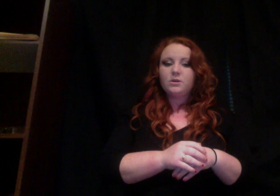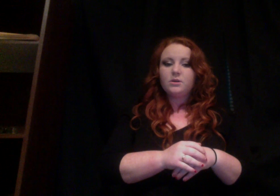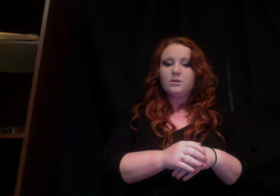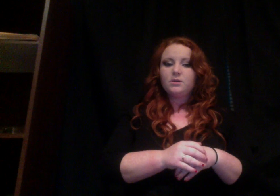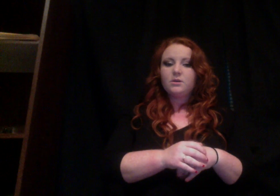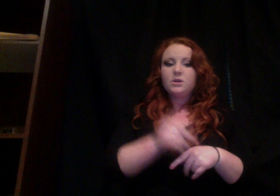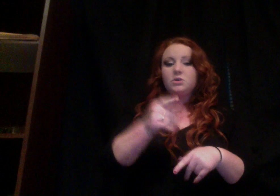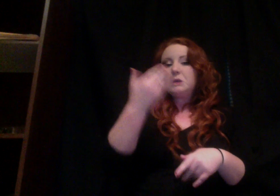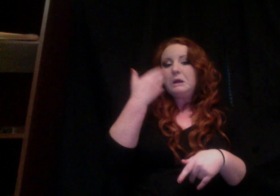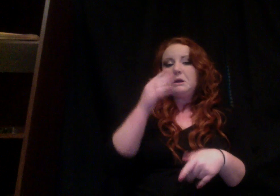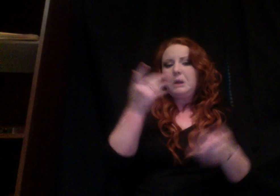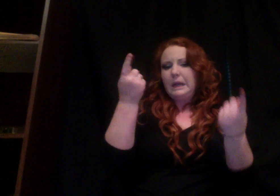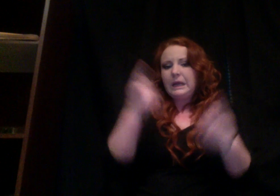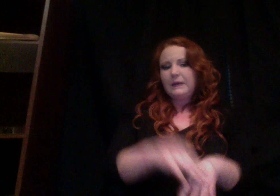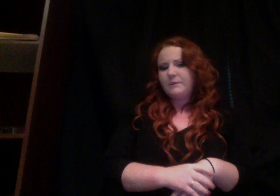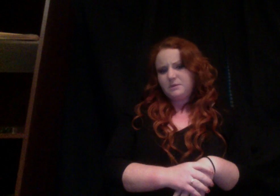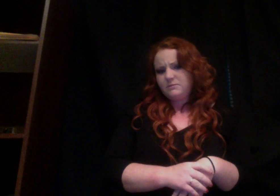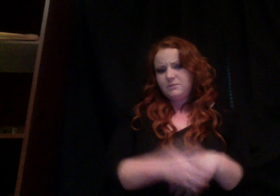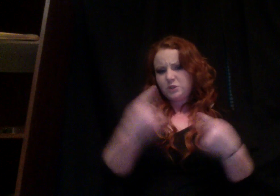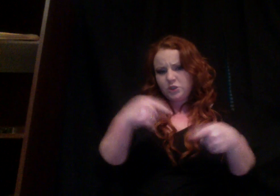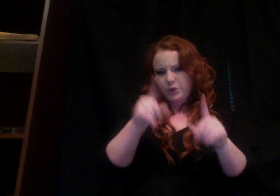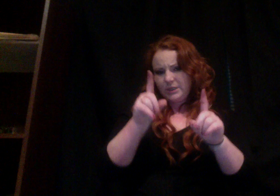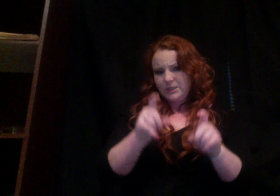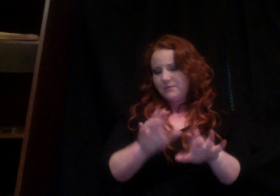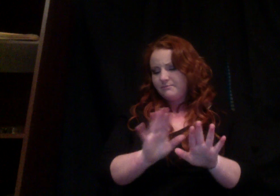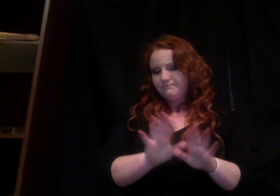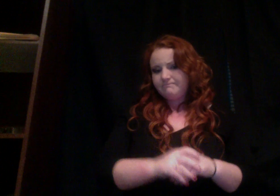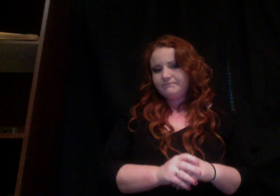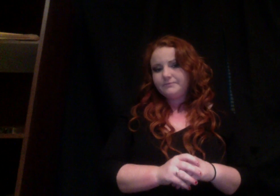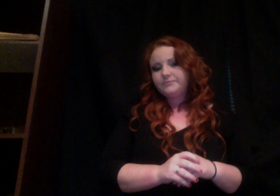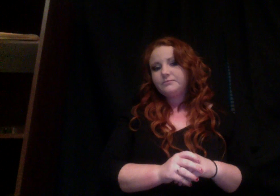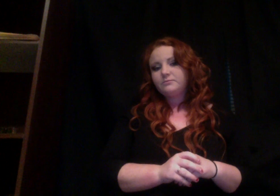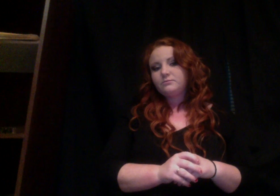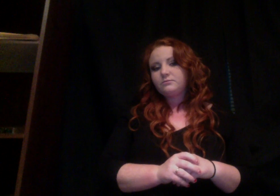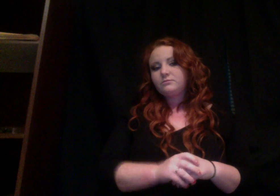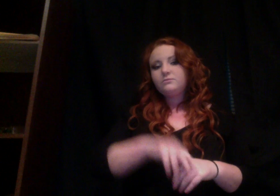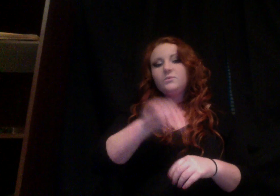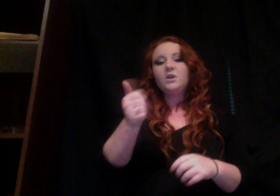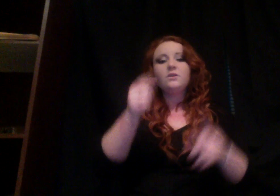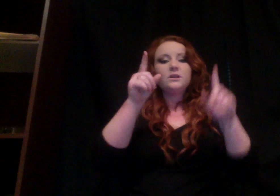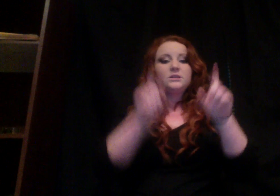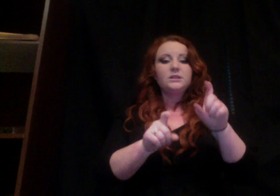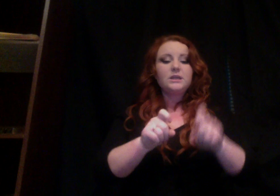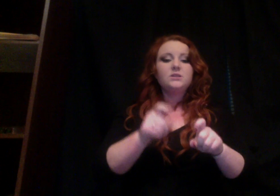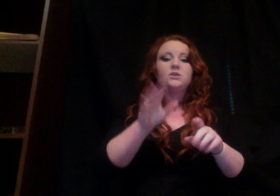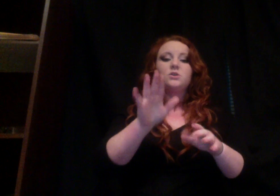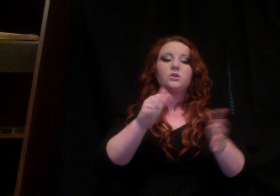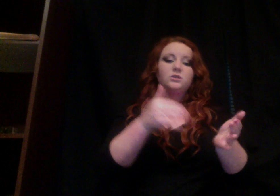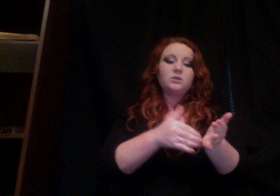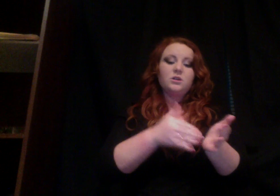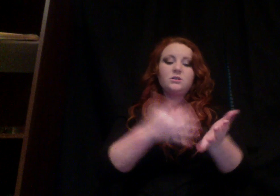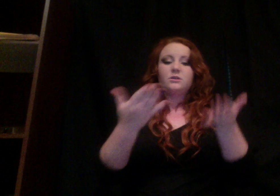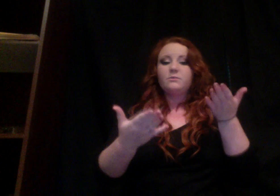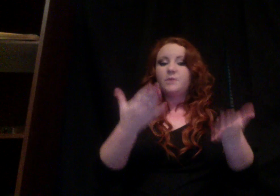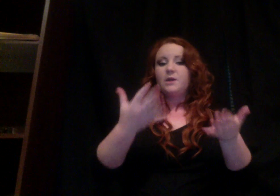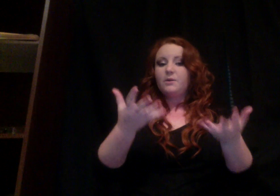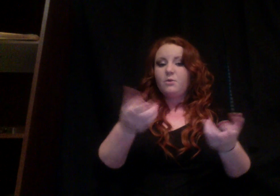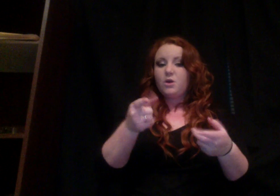is being done at the time. Another type of test your doctor may send you to for various symptoms is